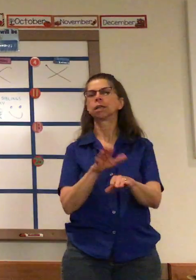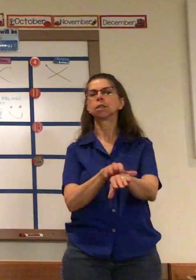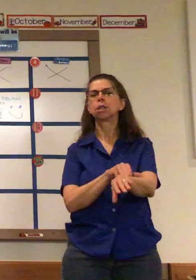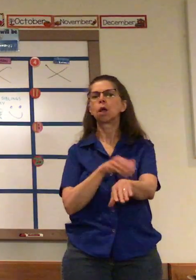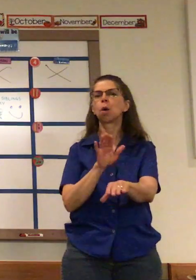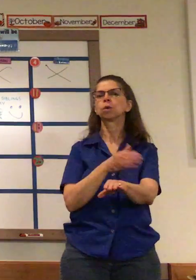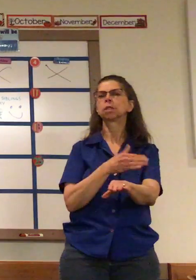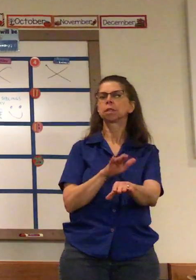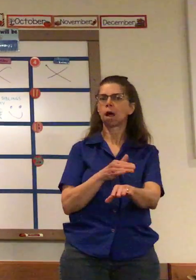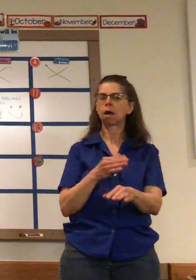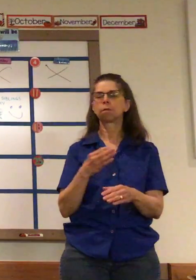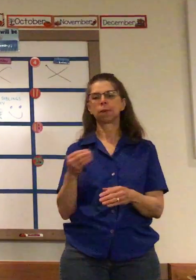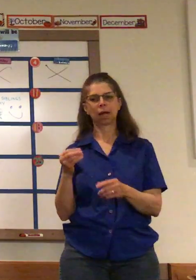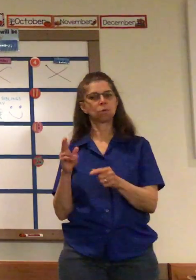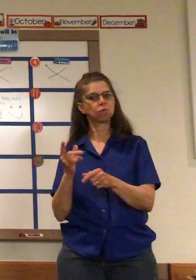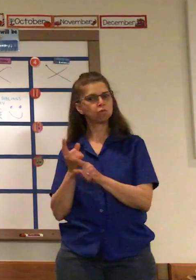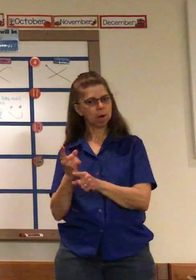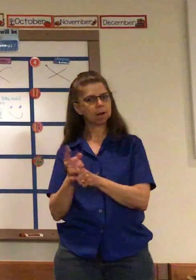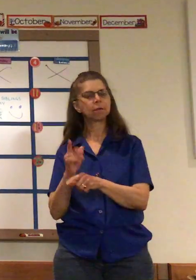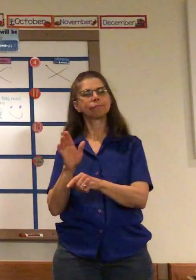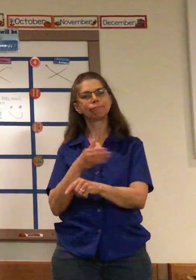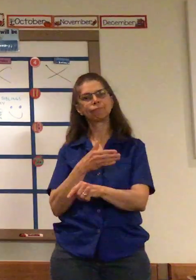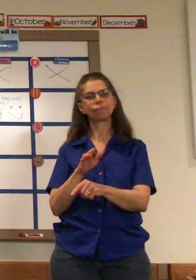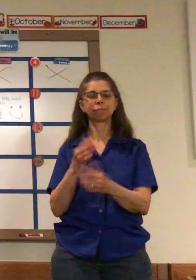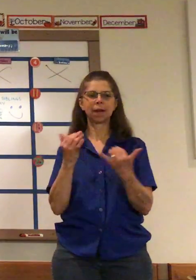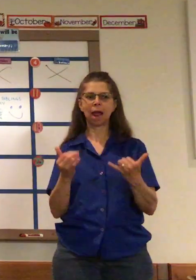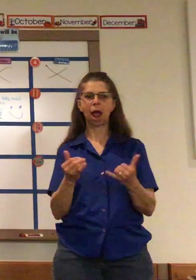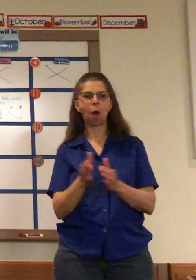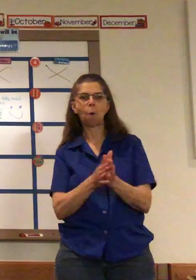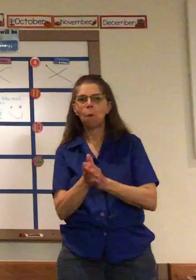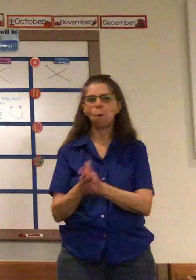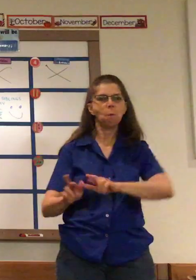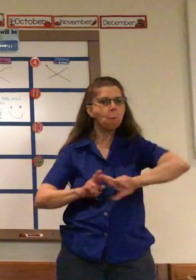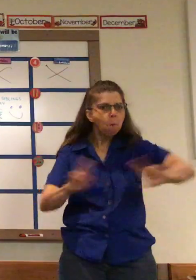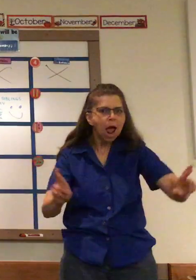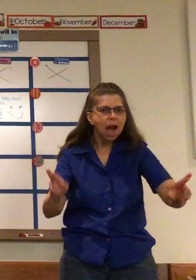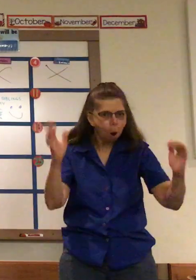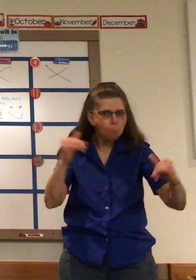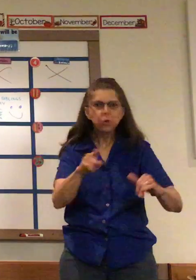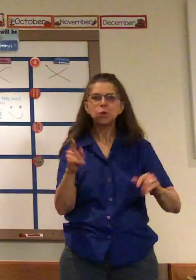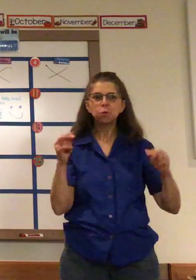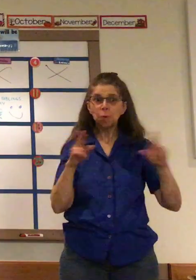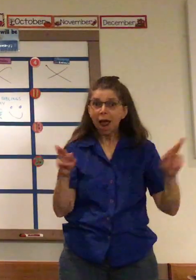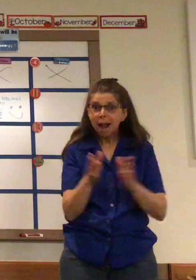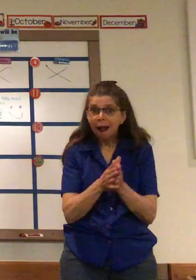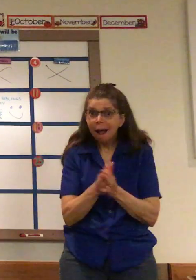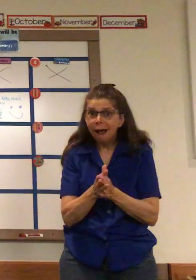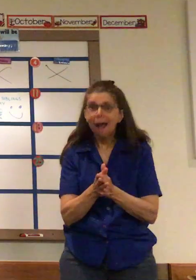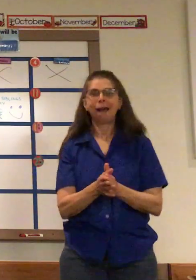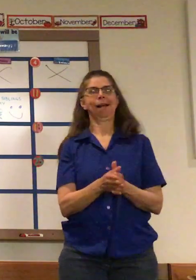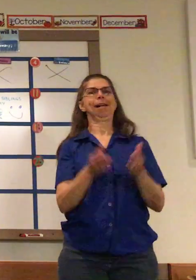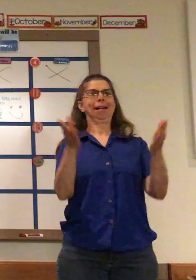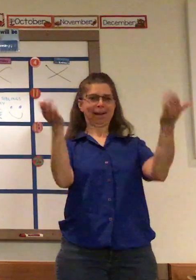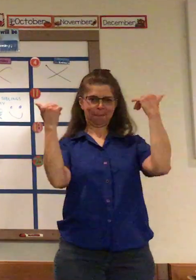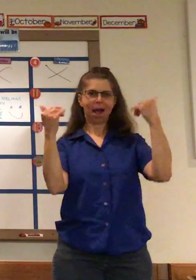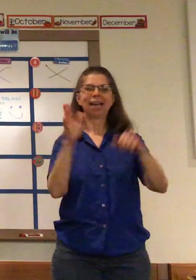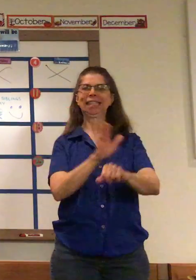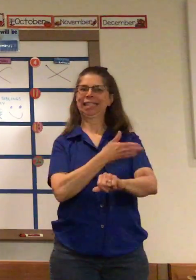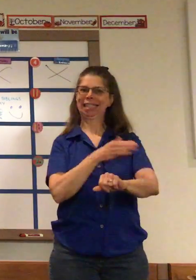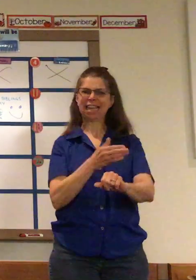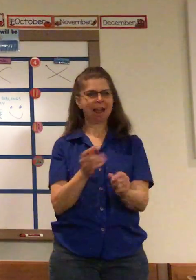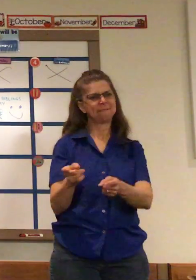our regular tempo and regular volume. Now I need you guys to get ready. I hope you're ready. We are going to sing our Days of the Week